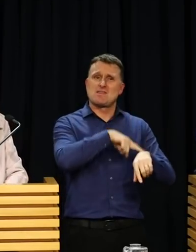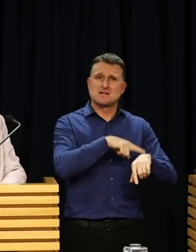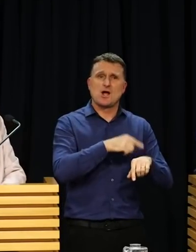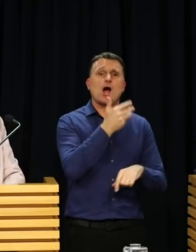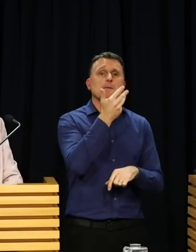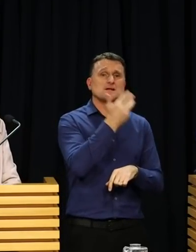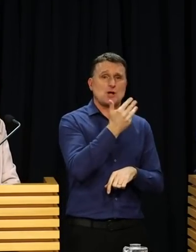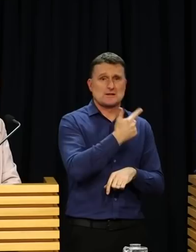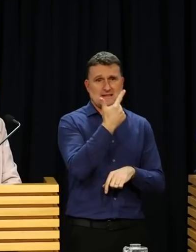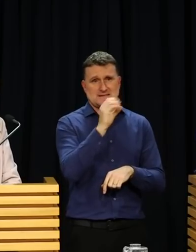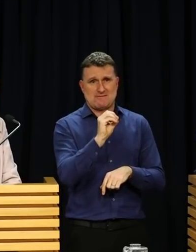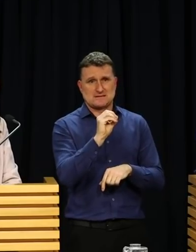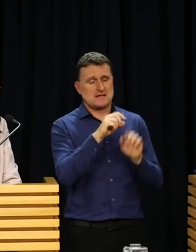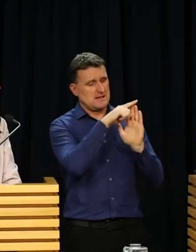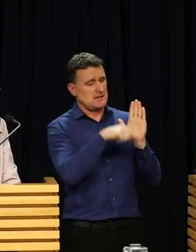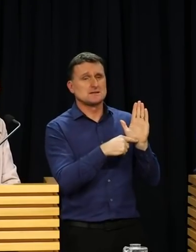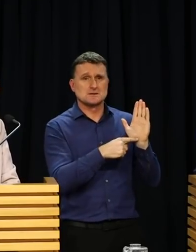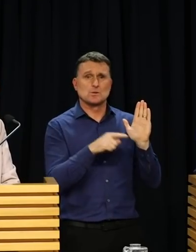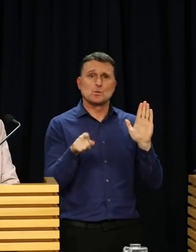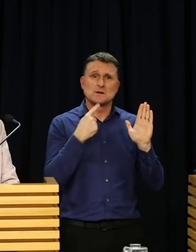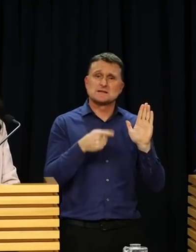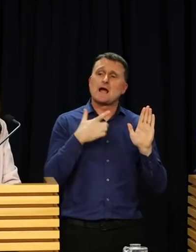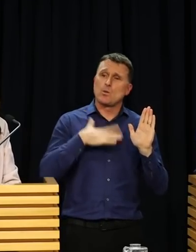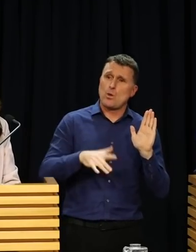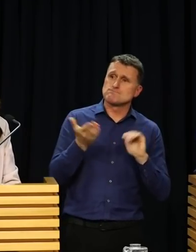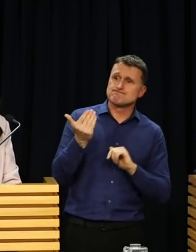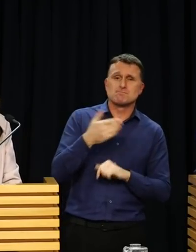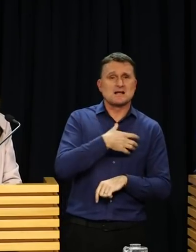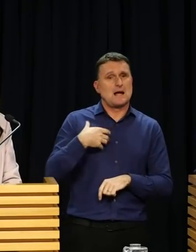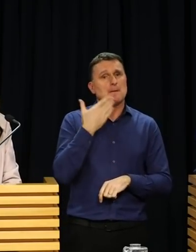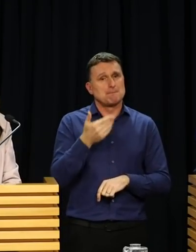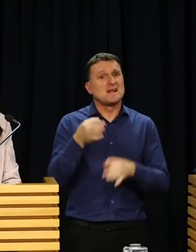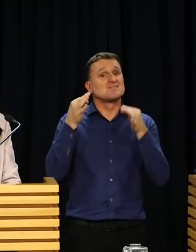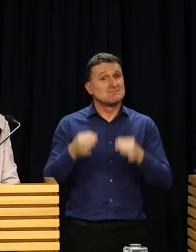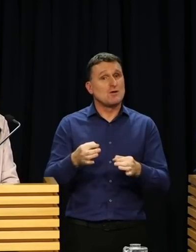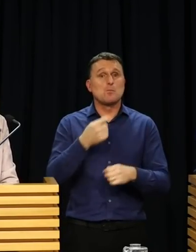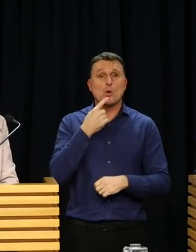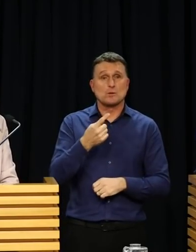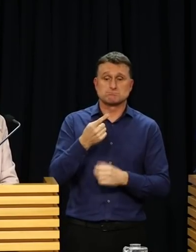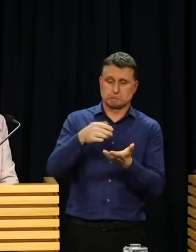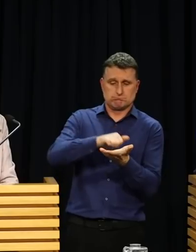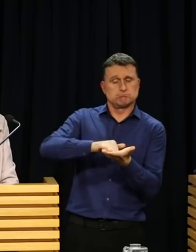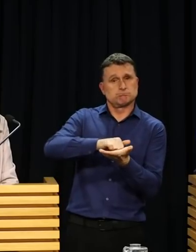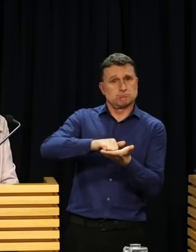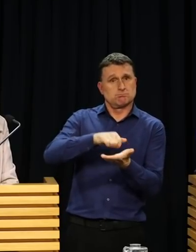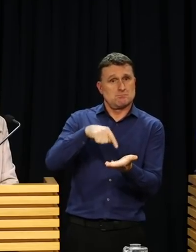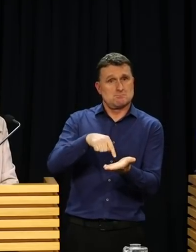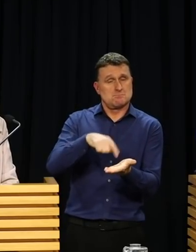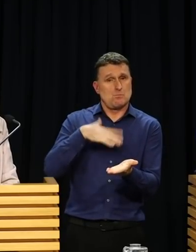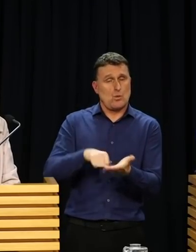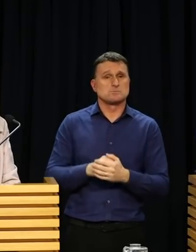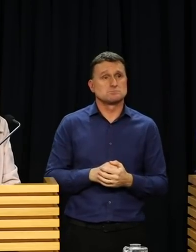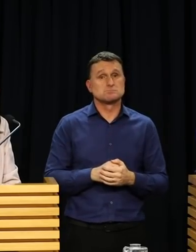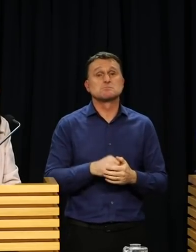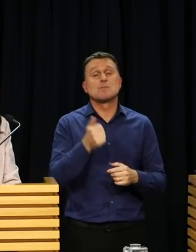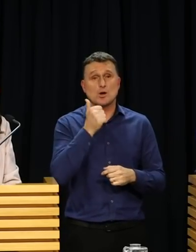1970s and have been calling and seeking a formal apology from the government. I don't think there's any Pacific family who